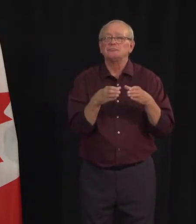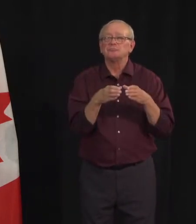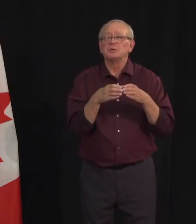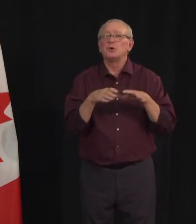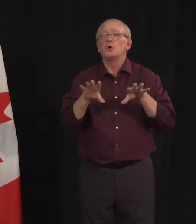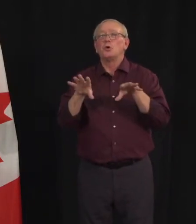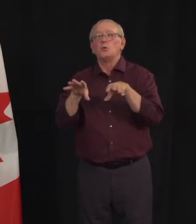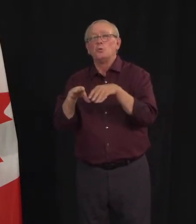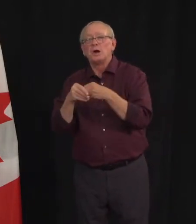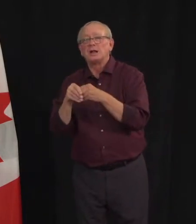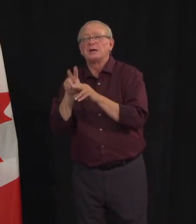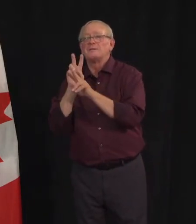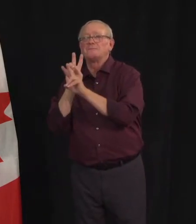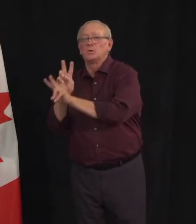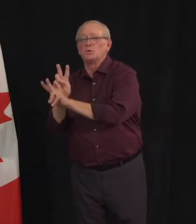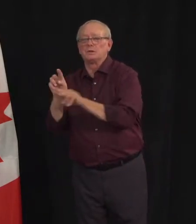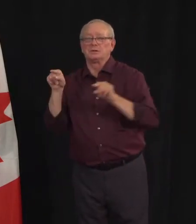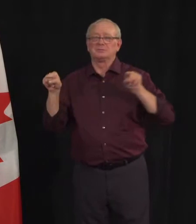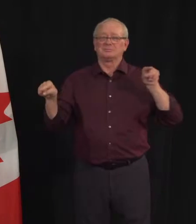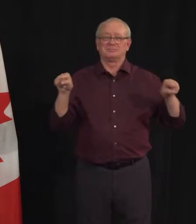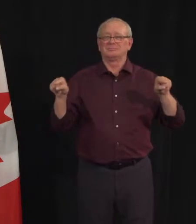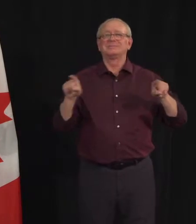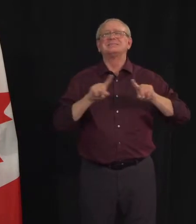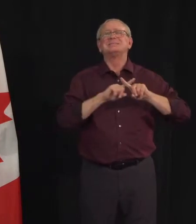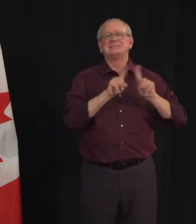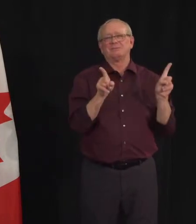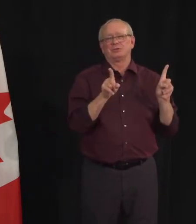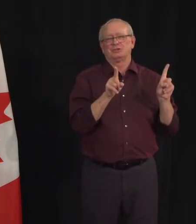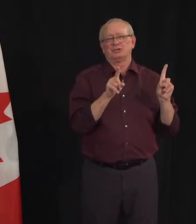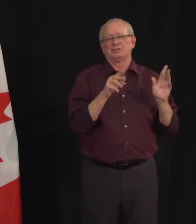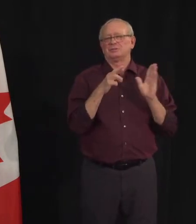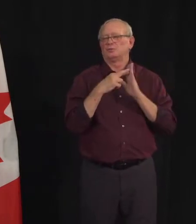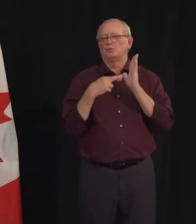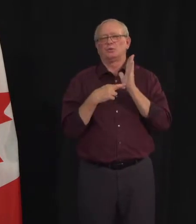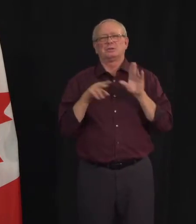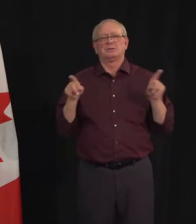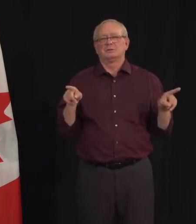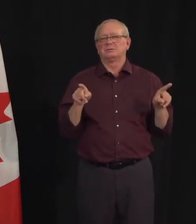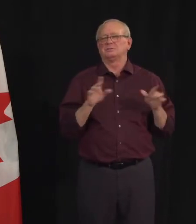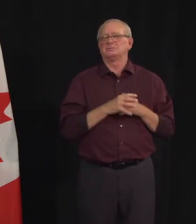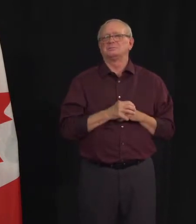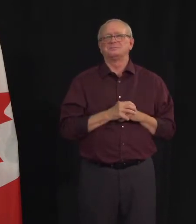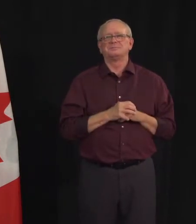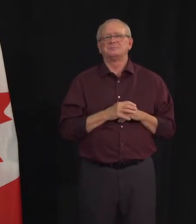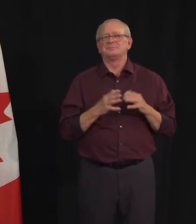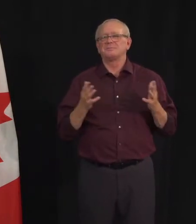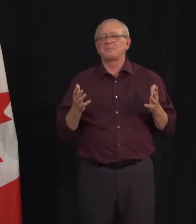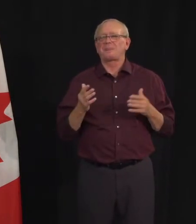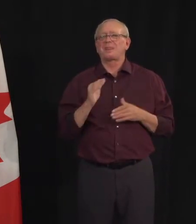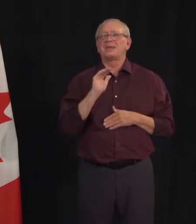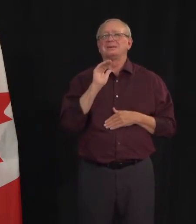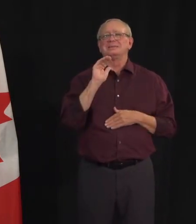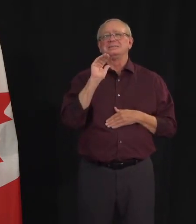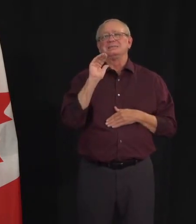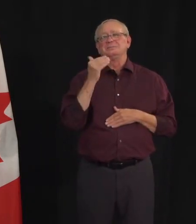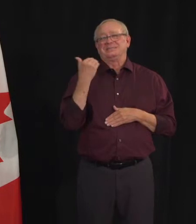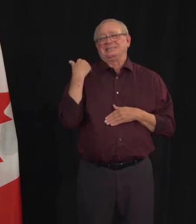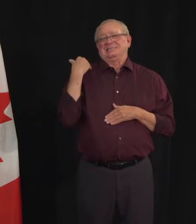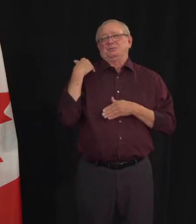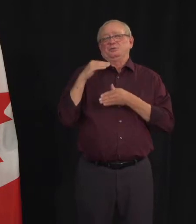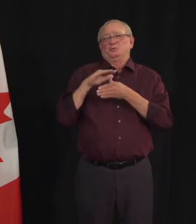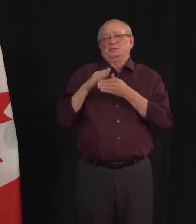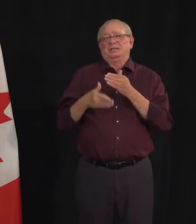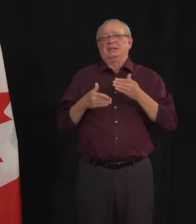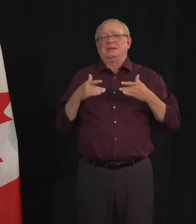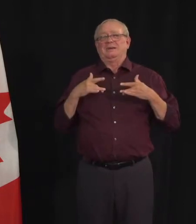is due to the fact that a religious service typically, and it sounds like the weekend event was perhaps an